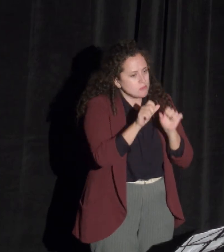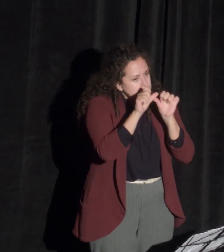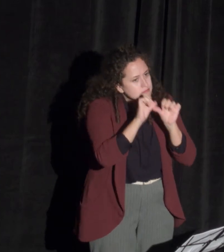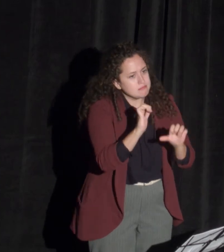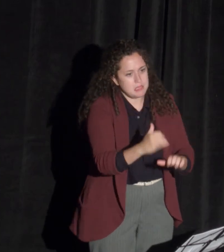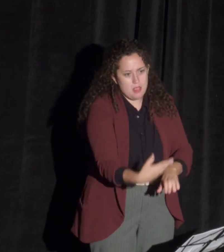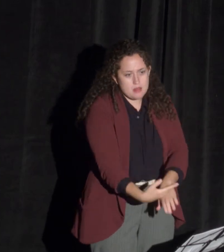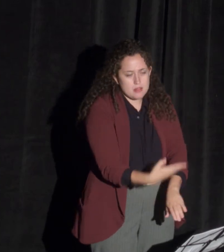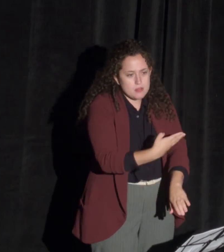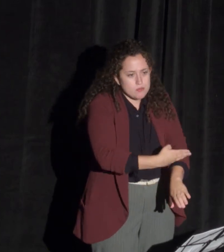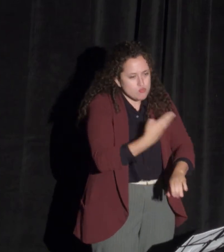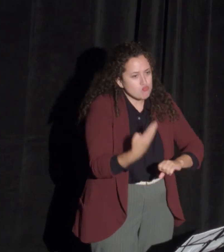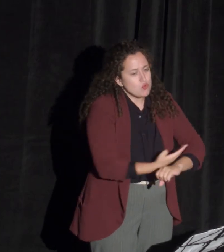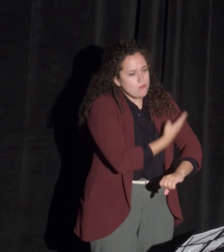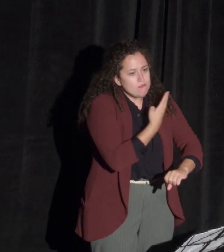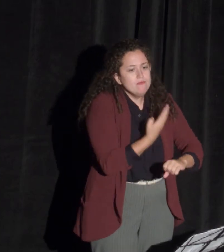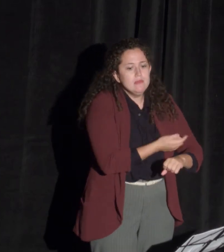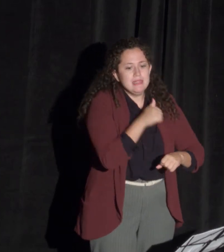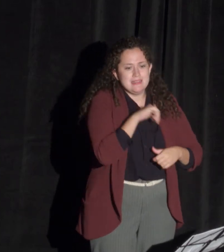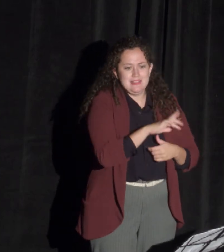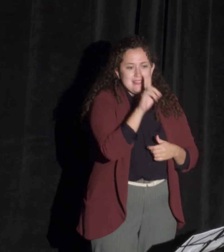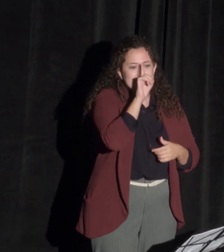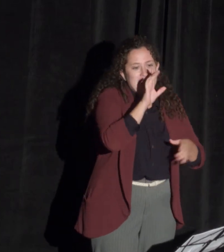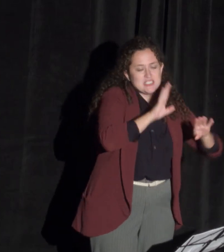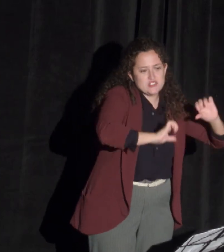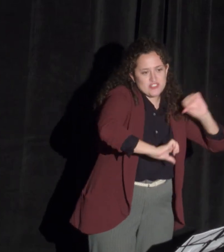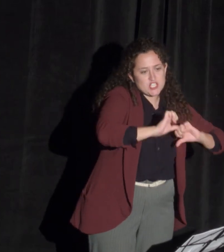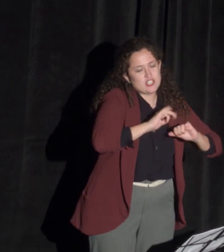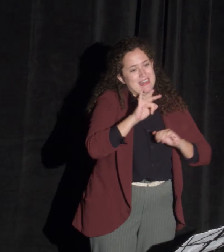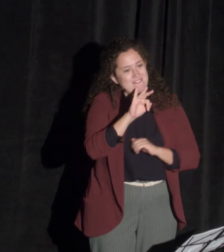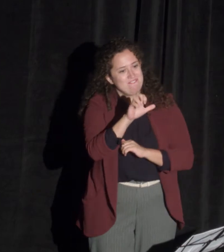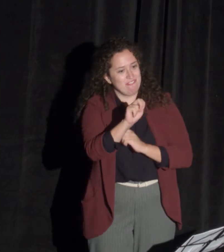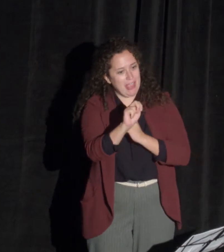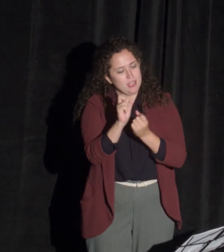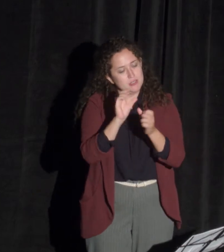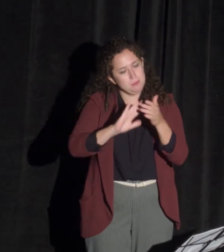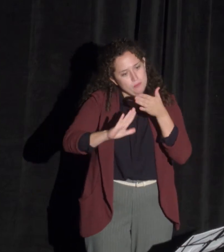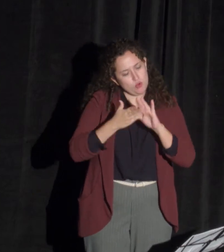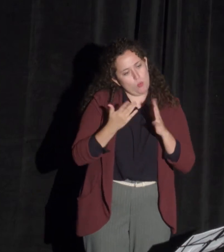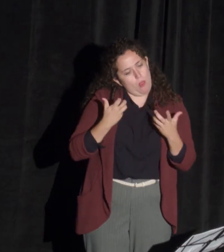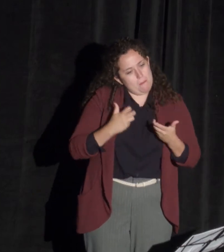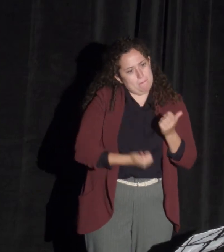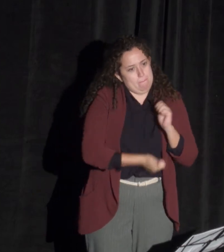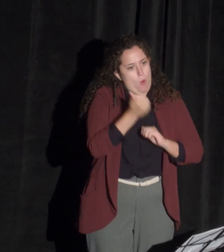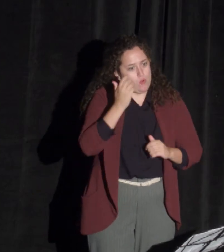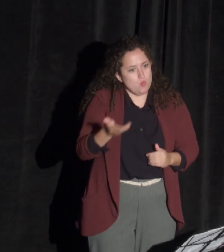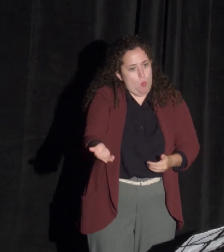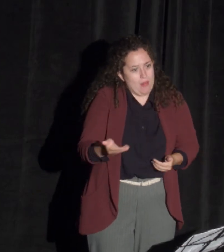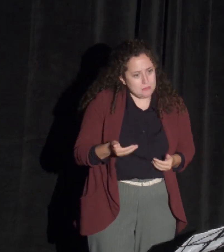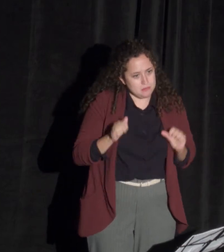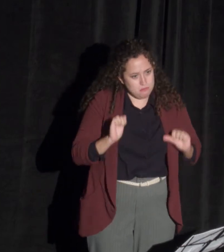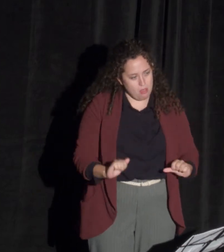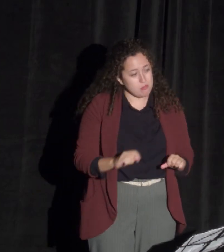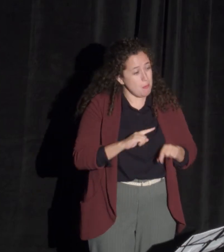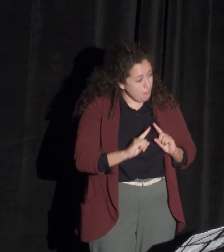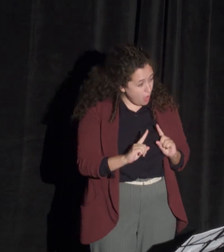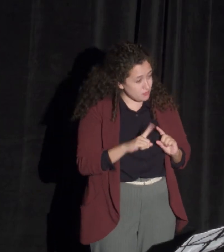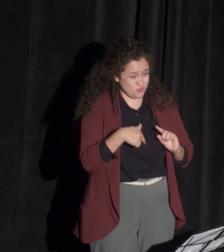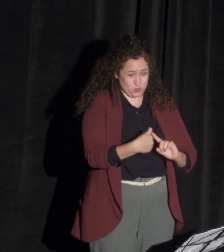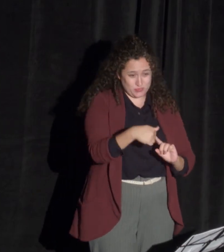community and to make it as welcoming as possible. But we also don't want to forget that when this community is at its best, it's filled